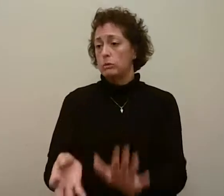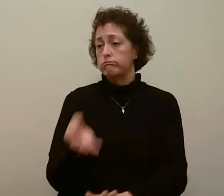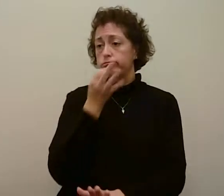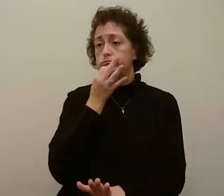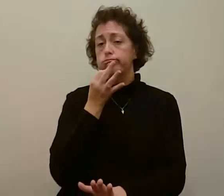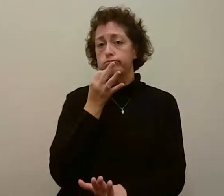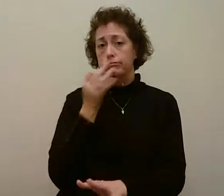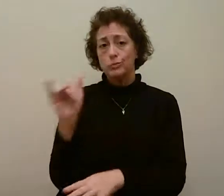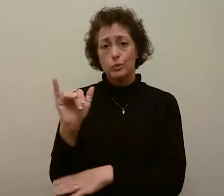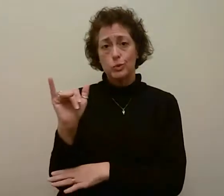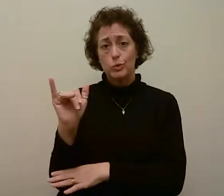we have the concept of expertise.